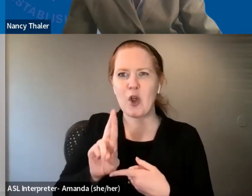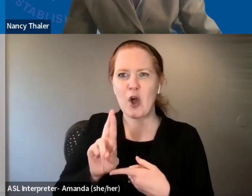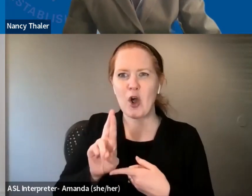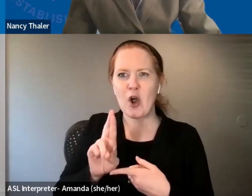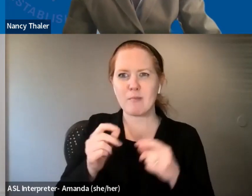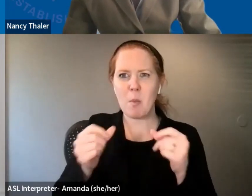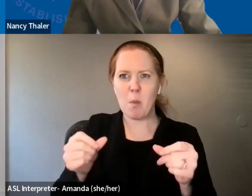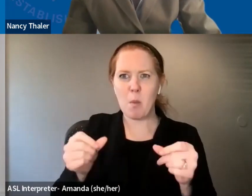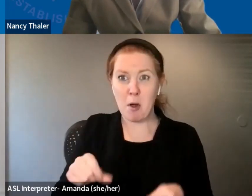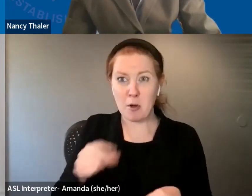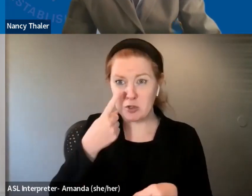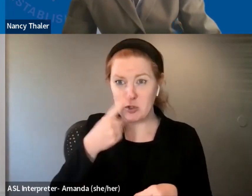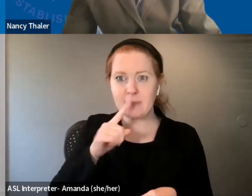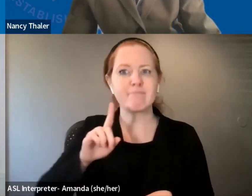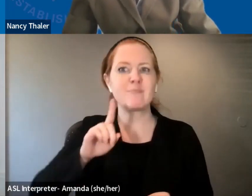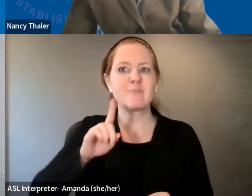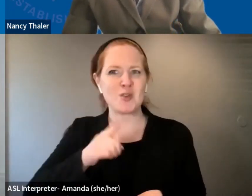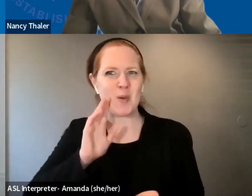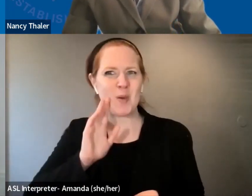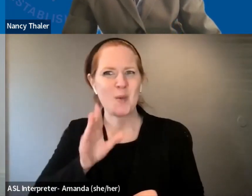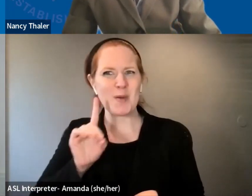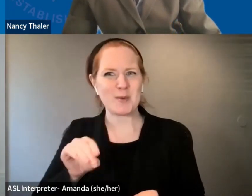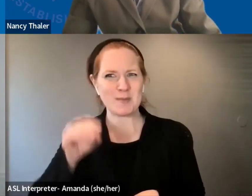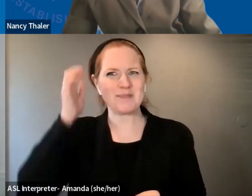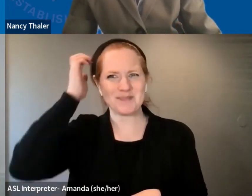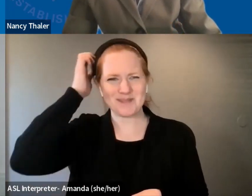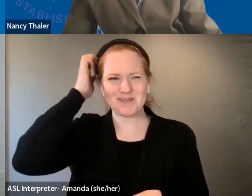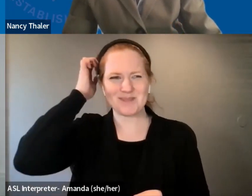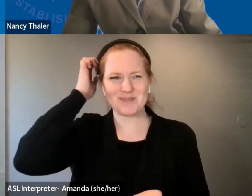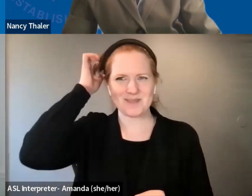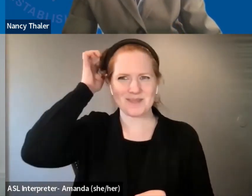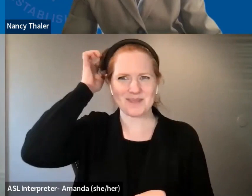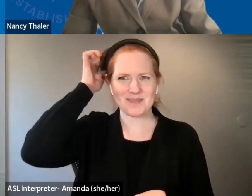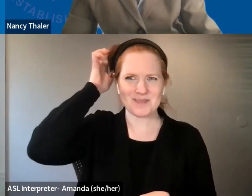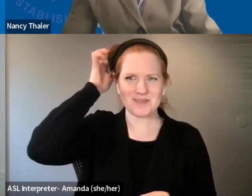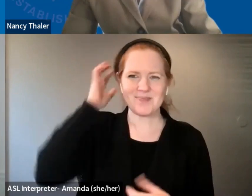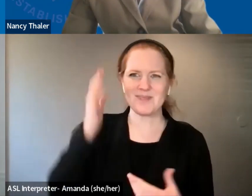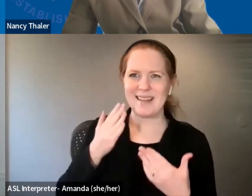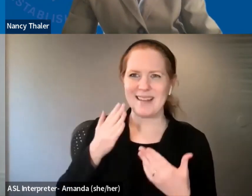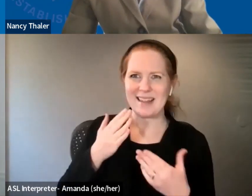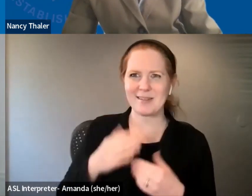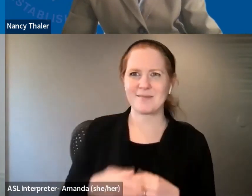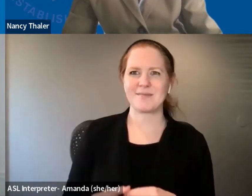posted. Yep, we'll do just a minute. Thank you.